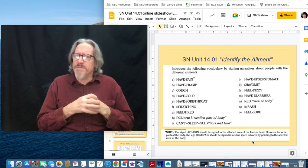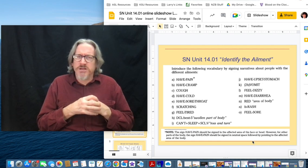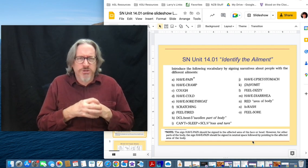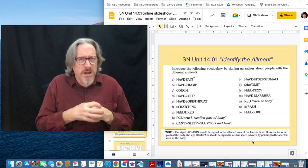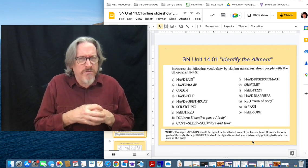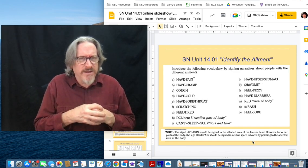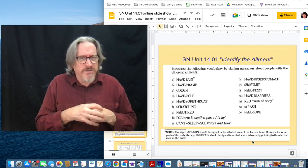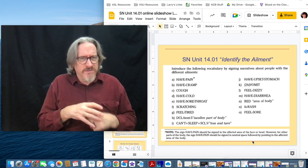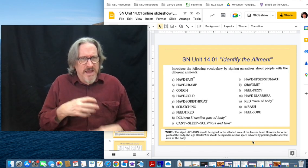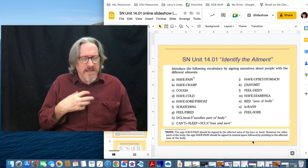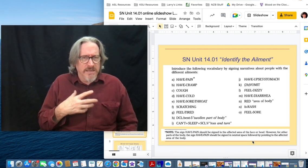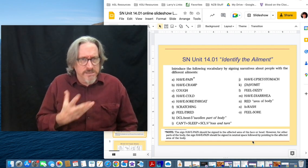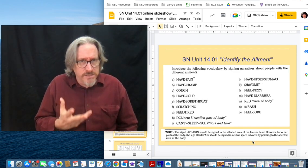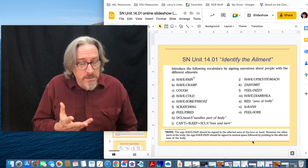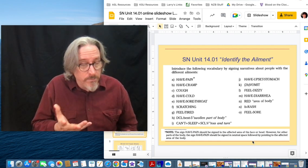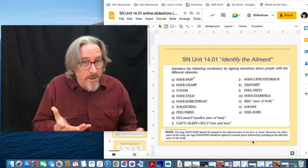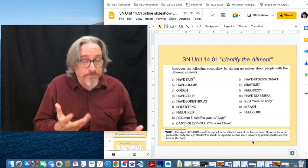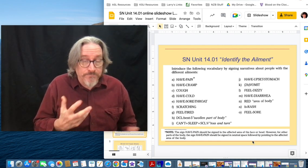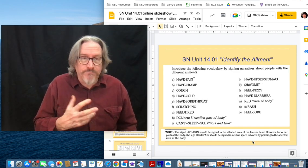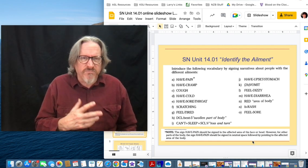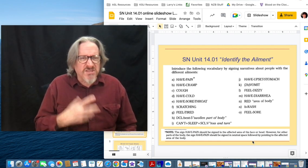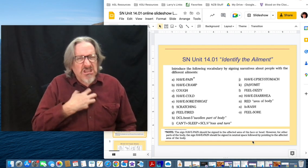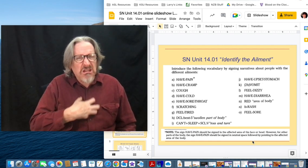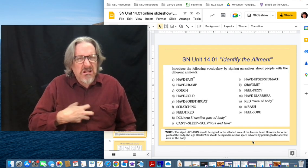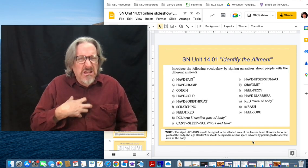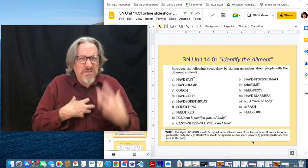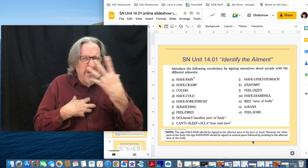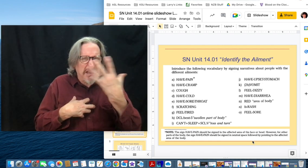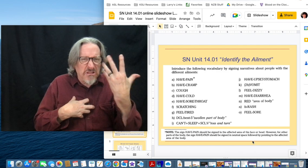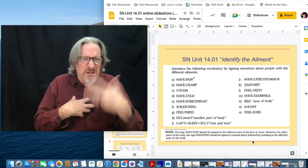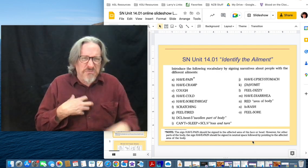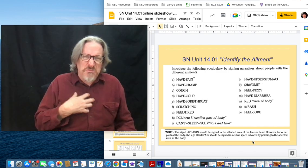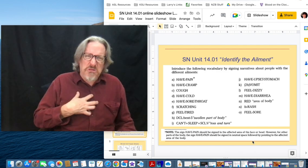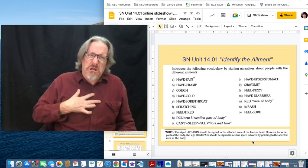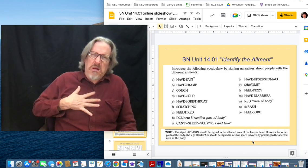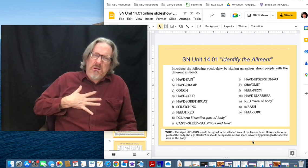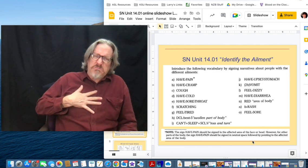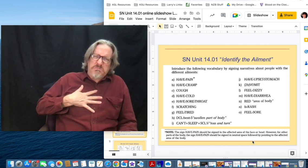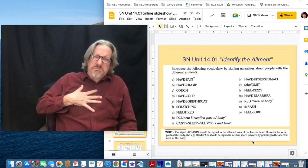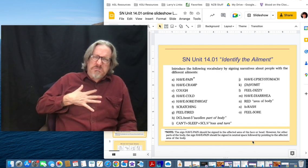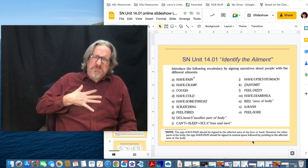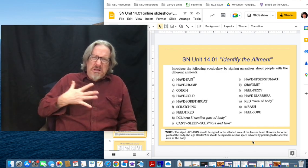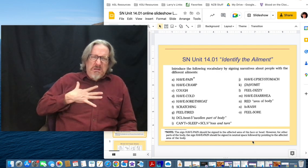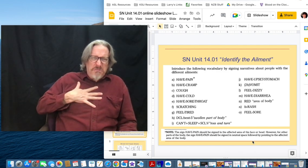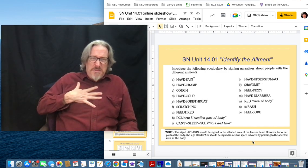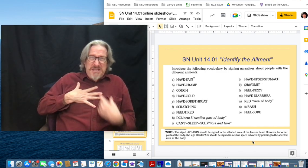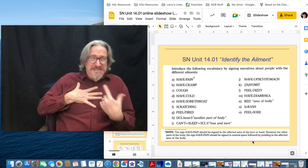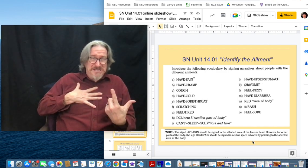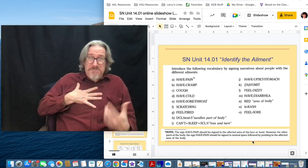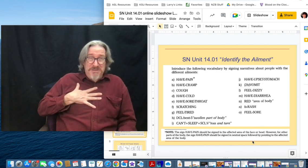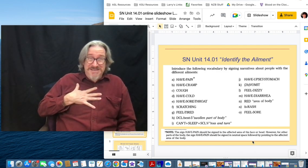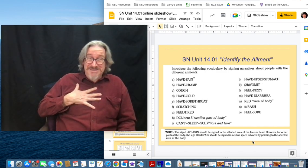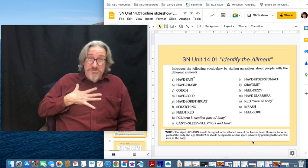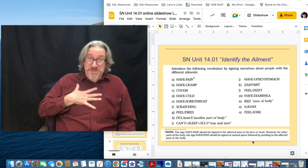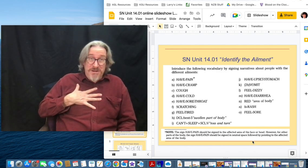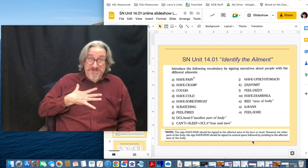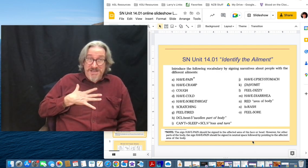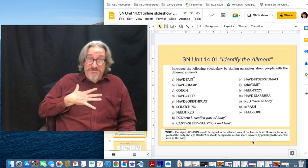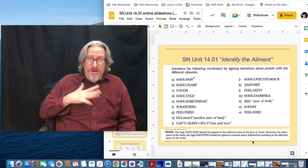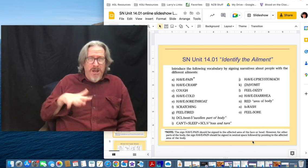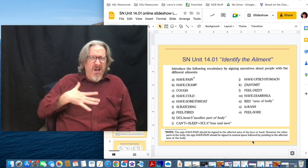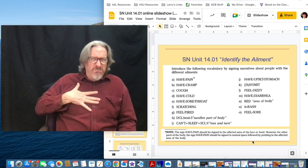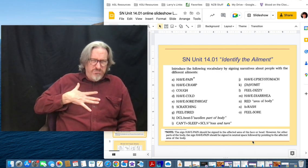So I'm not sure how effective that is. But if you've got that look of, oh, I mean, this is almost a